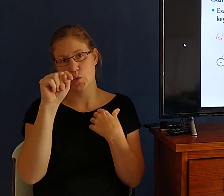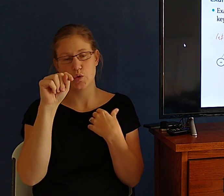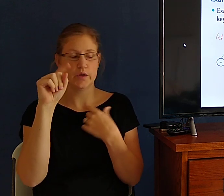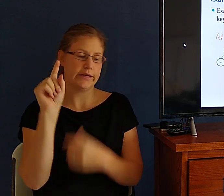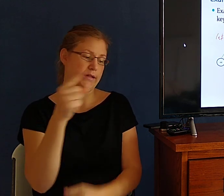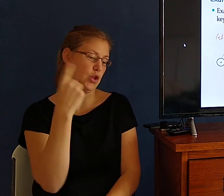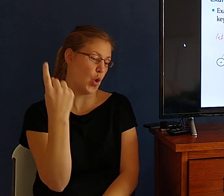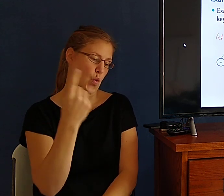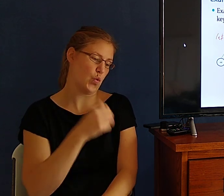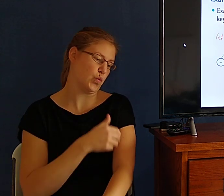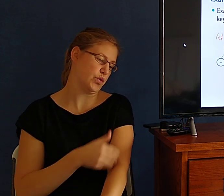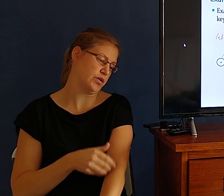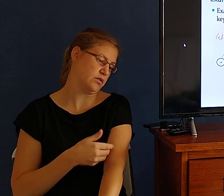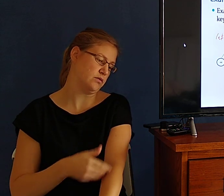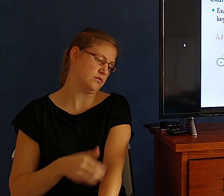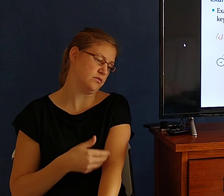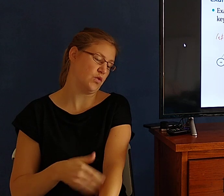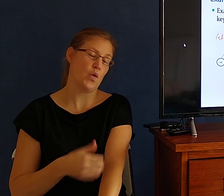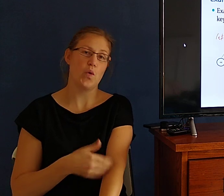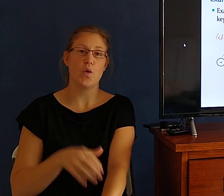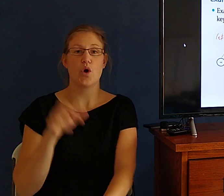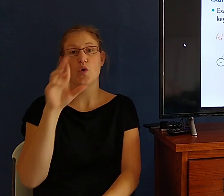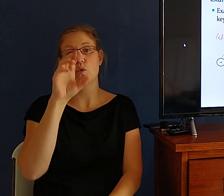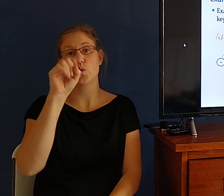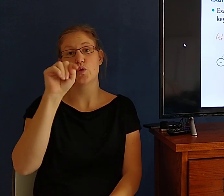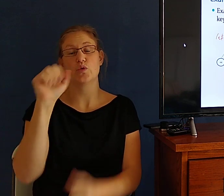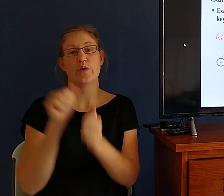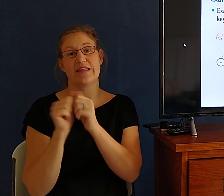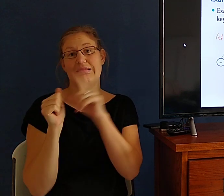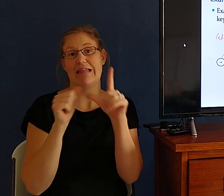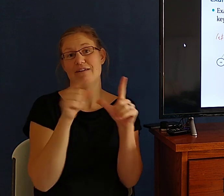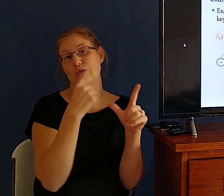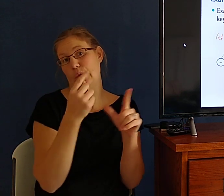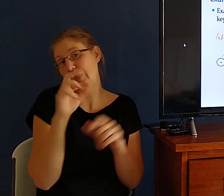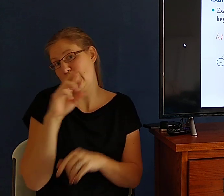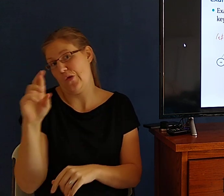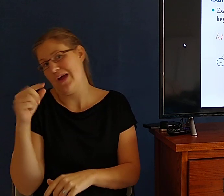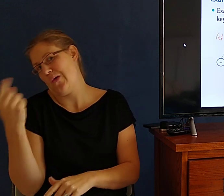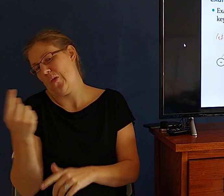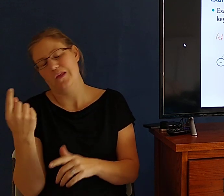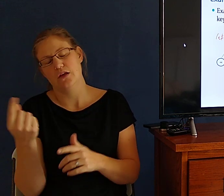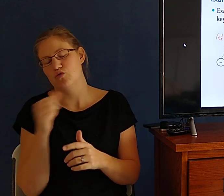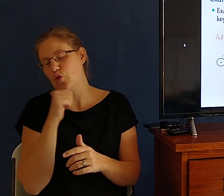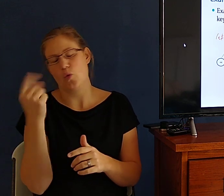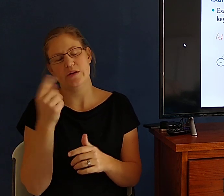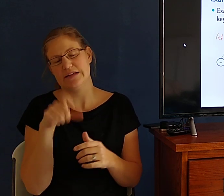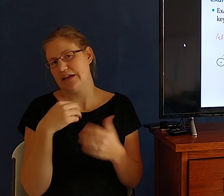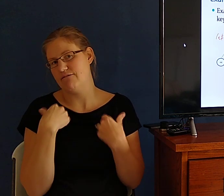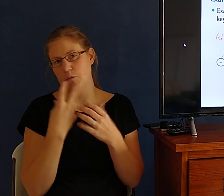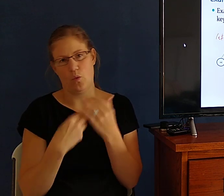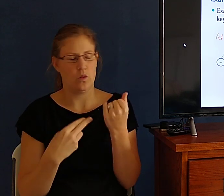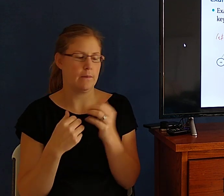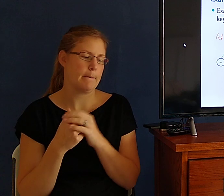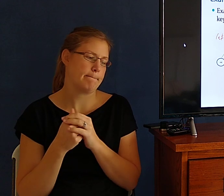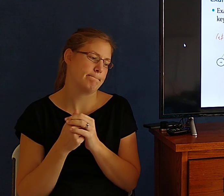or the root with the left child only, the root with the right child only. Okay, but now here we